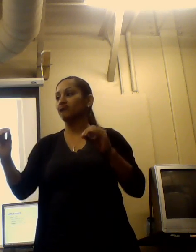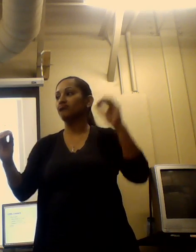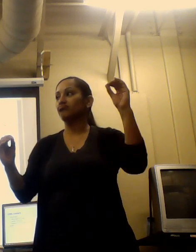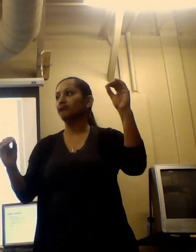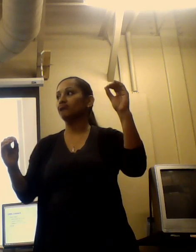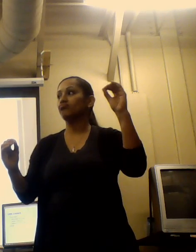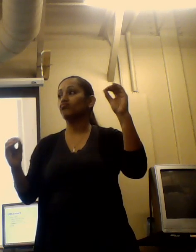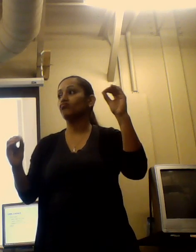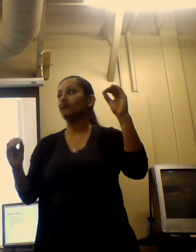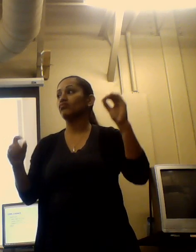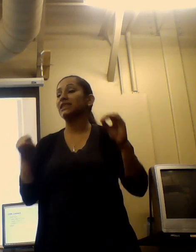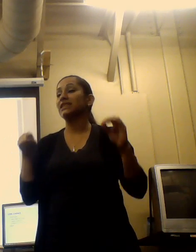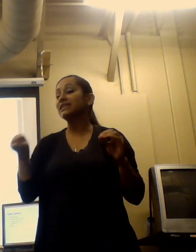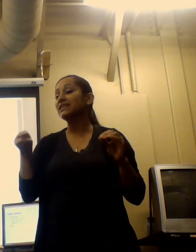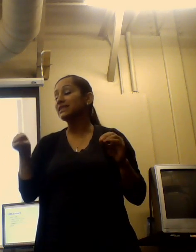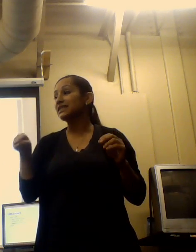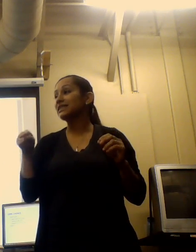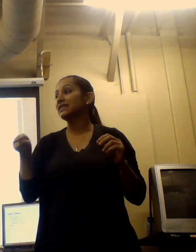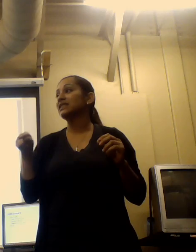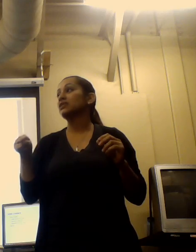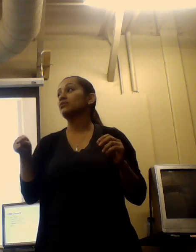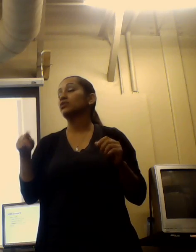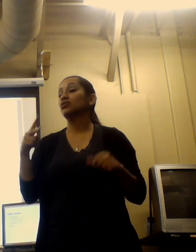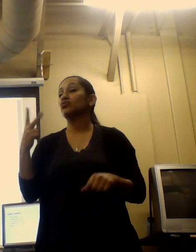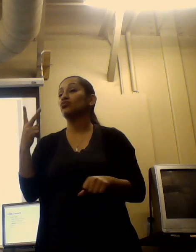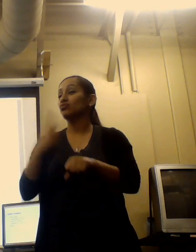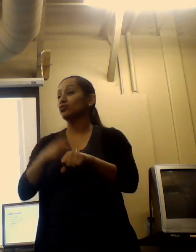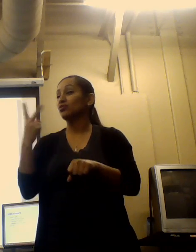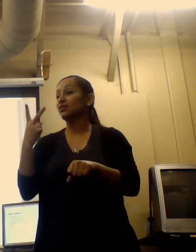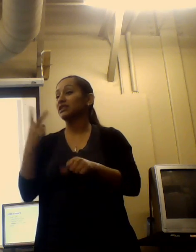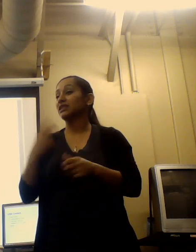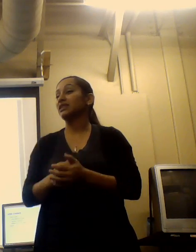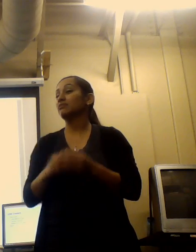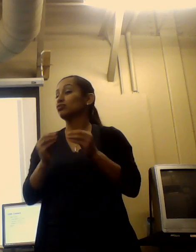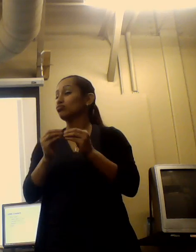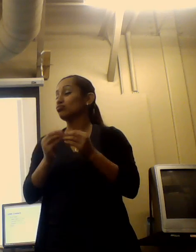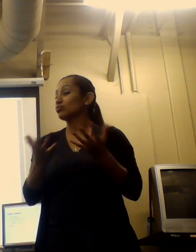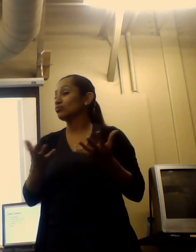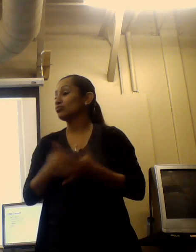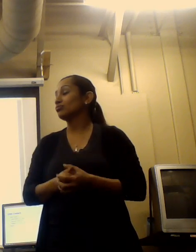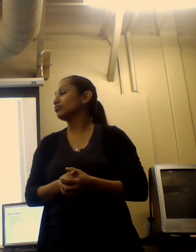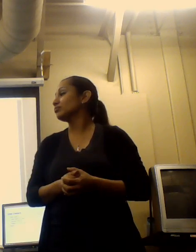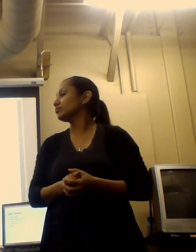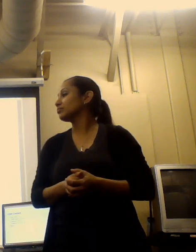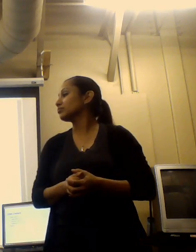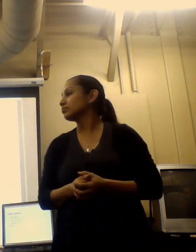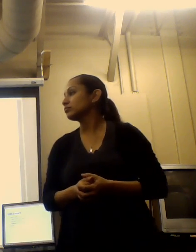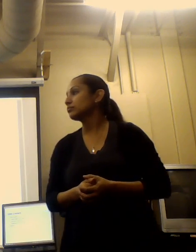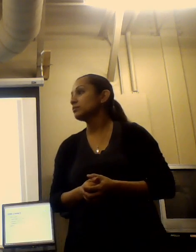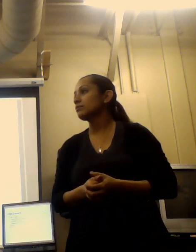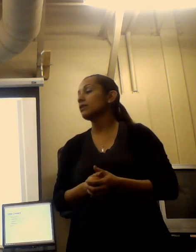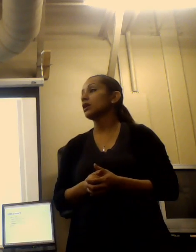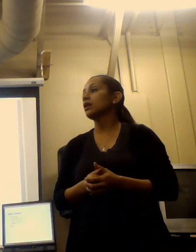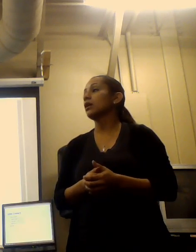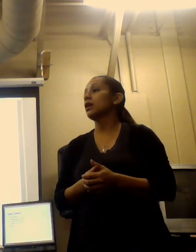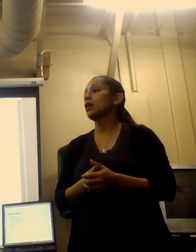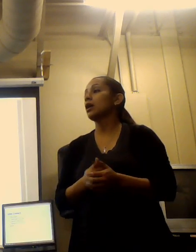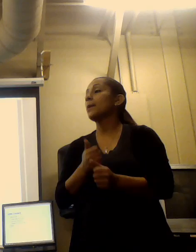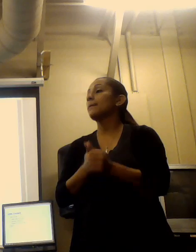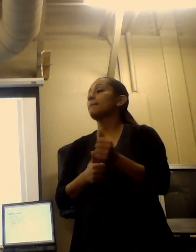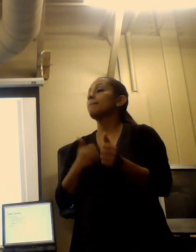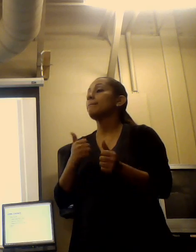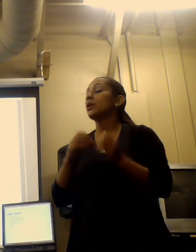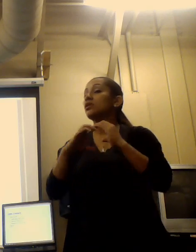actually that I can let into this lens as I can this lens. Most lenses that come as a kit